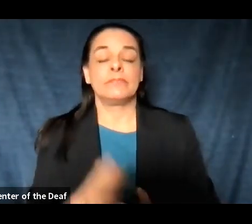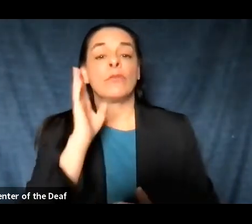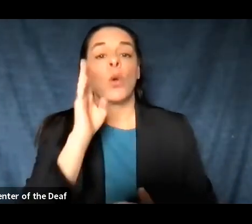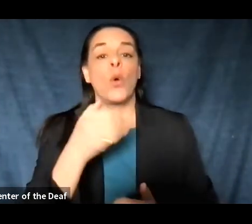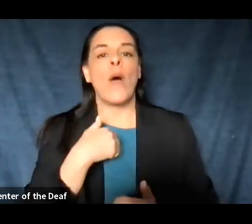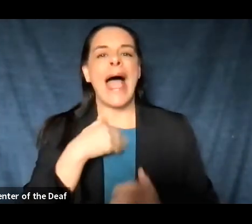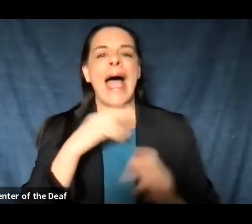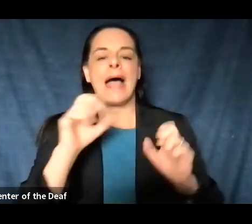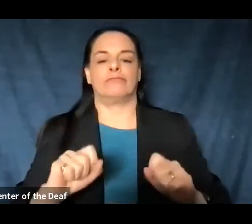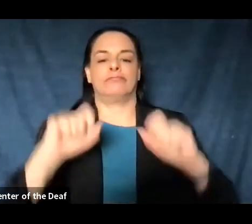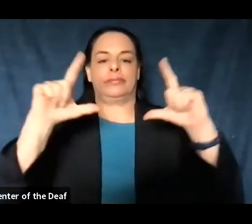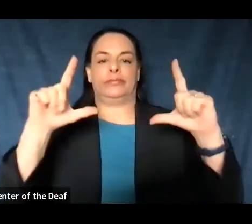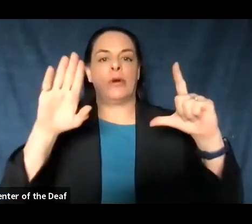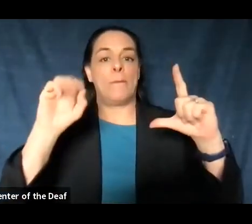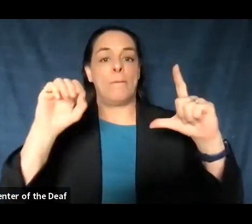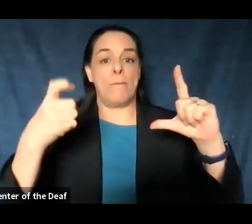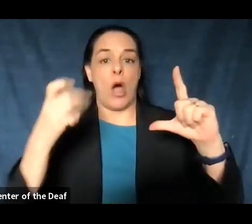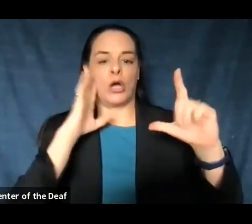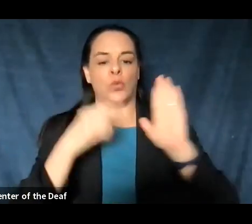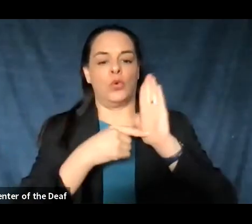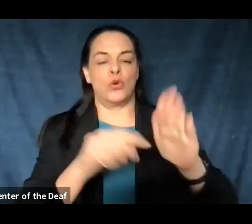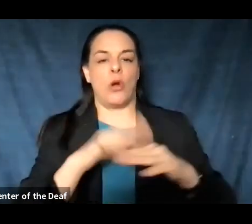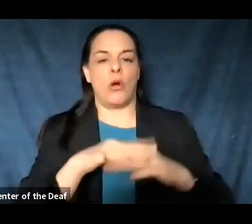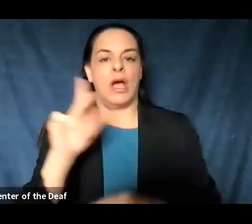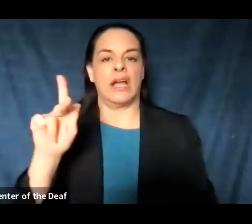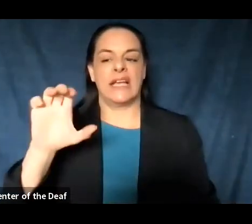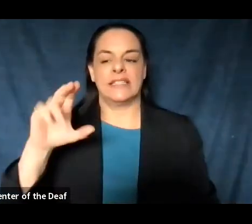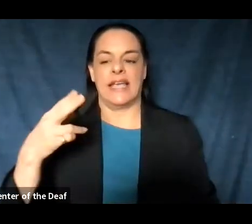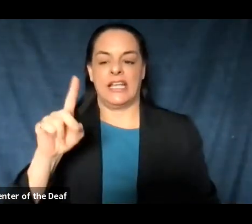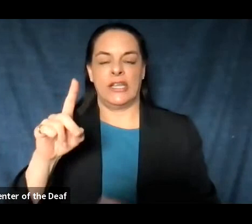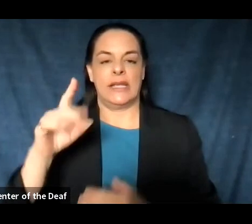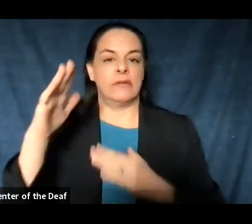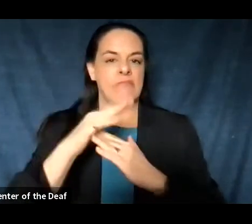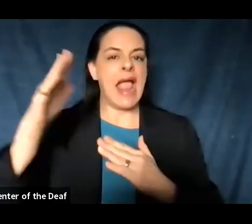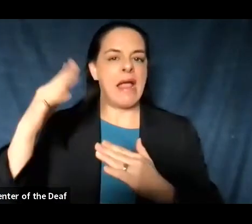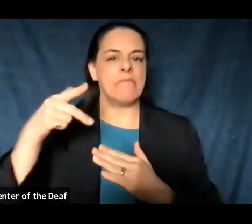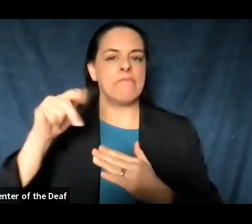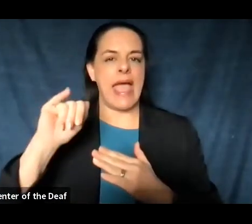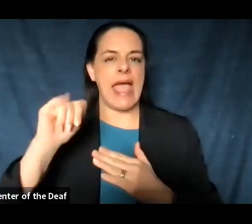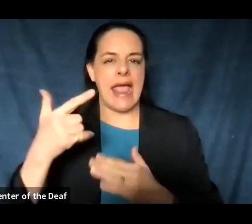pop-up box that will appear on KCHD's main COVID page,